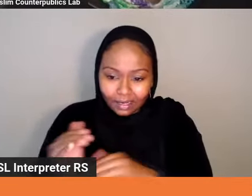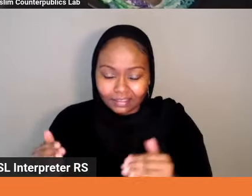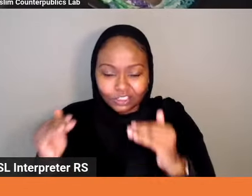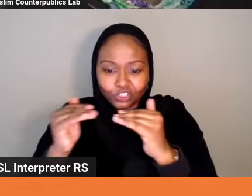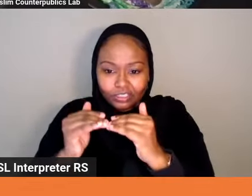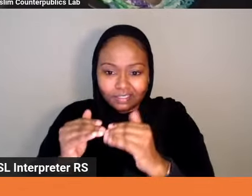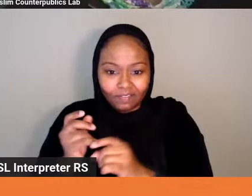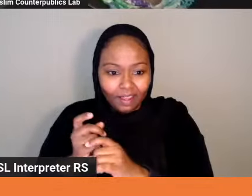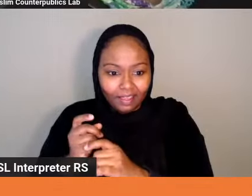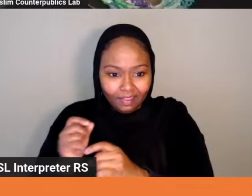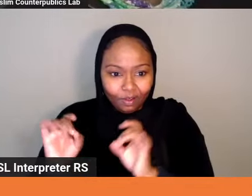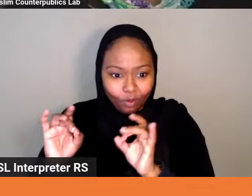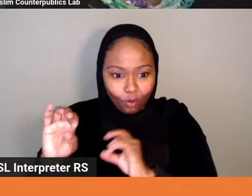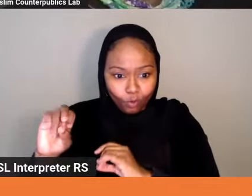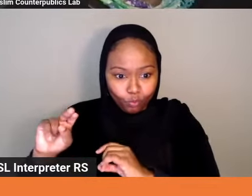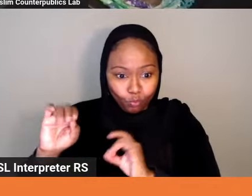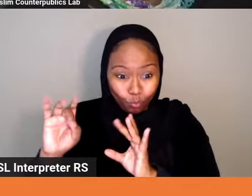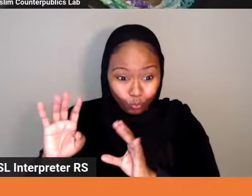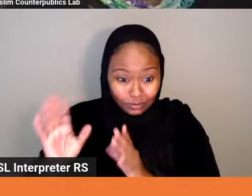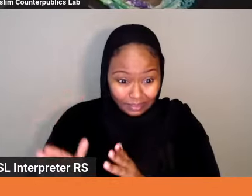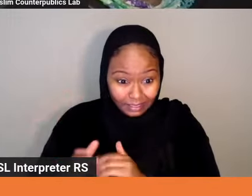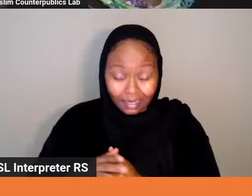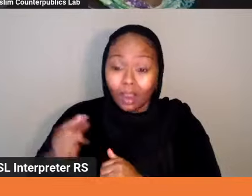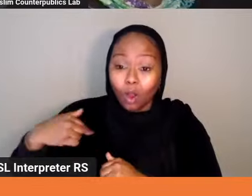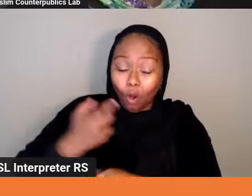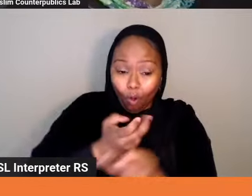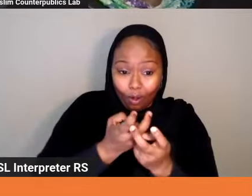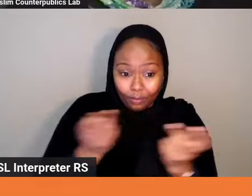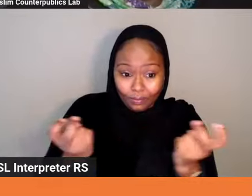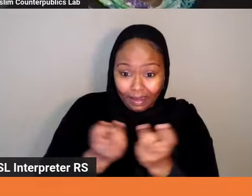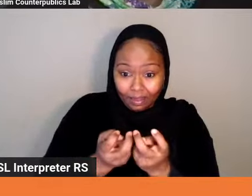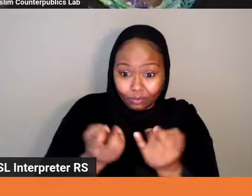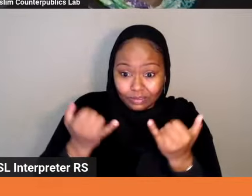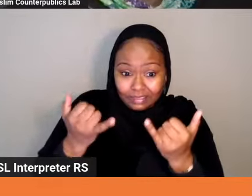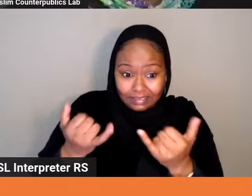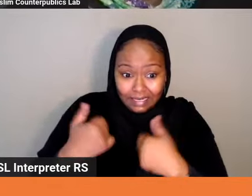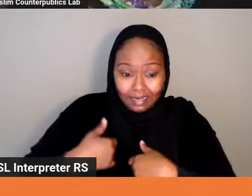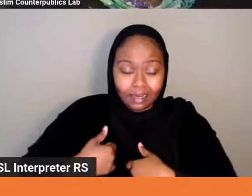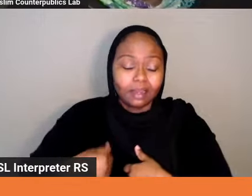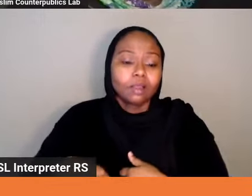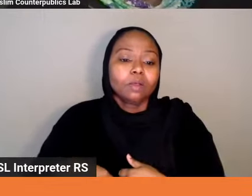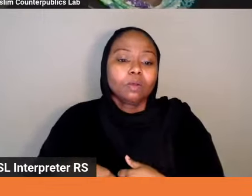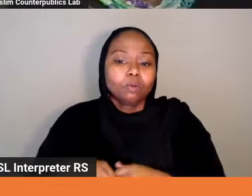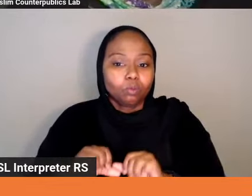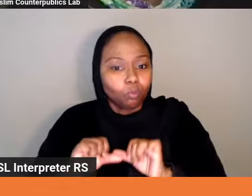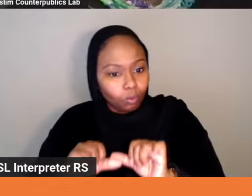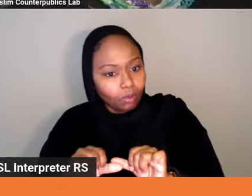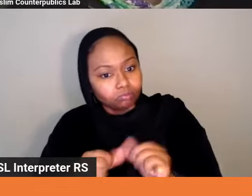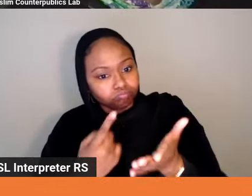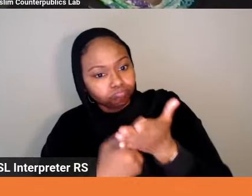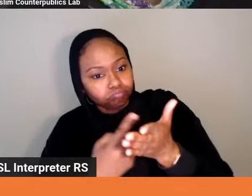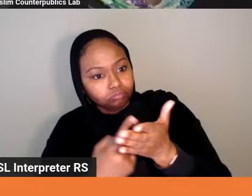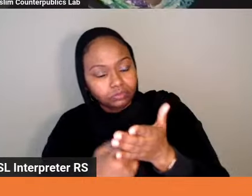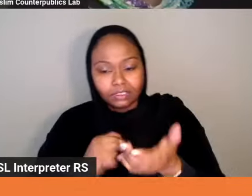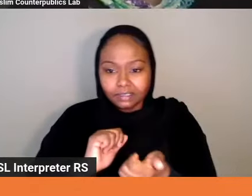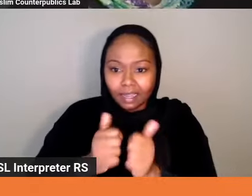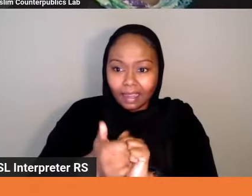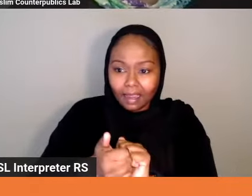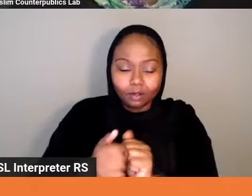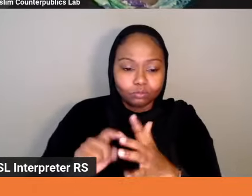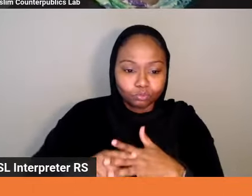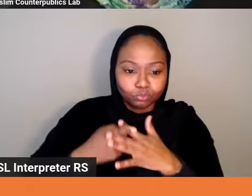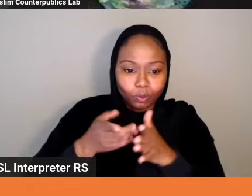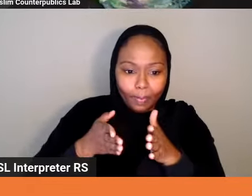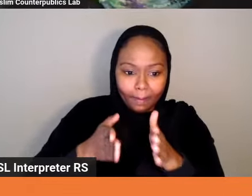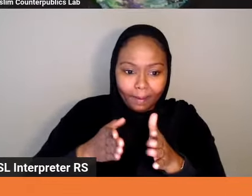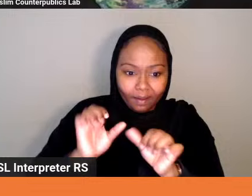Our esteemed panel today will examine these overlapping rights issues and help us understand how to chart the path forward towards